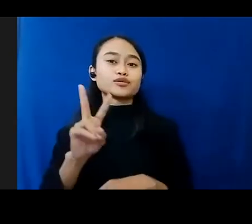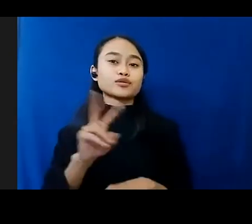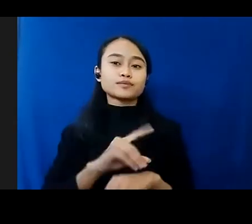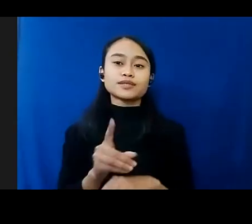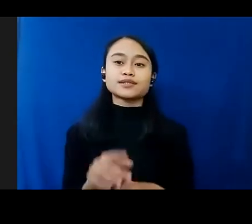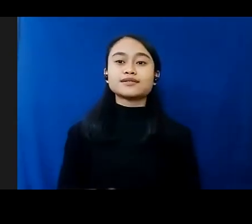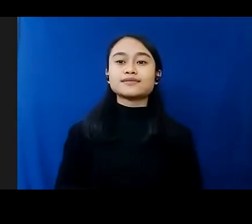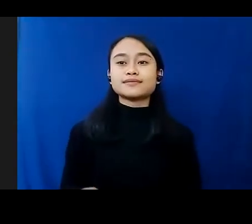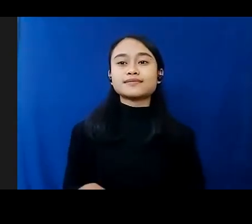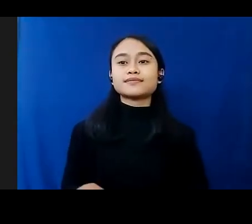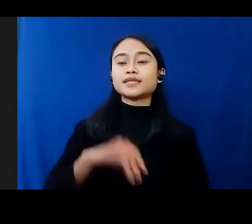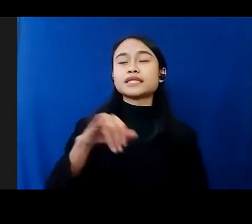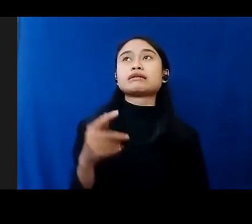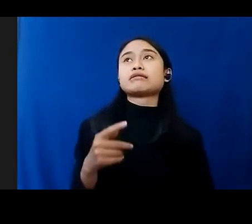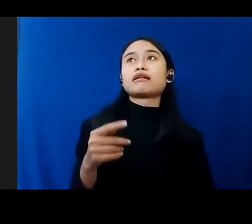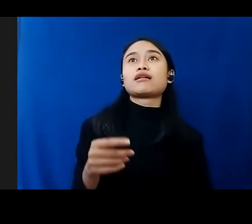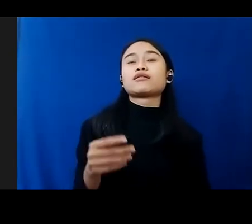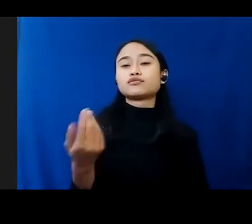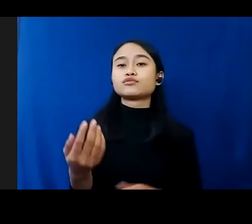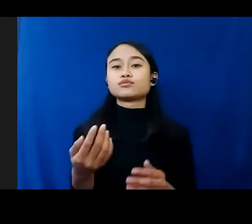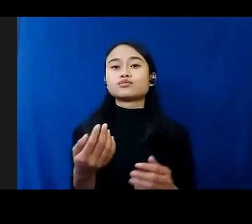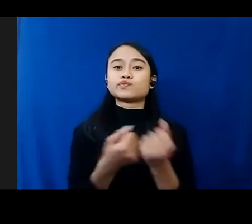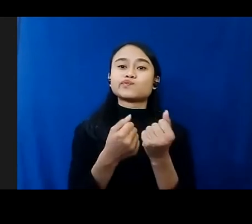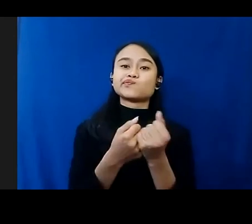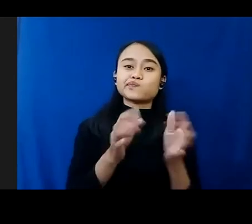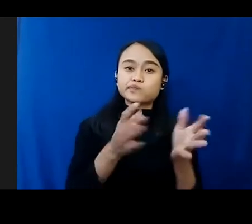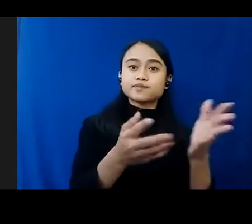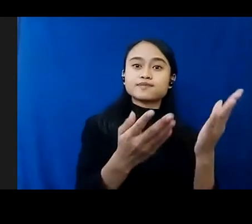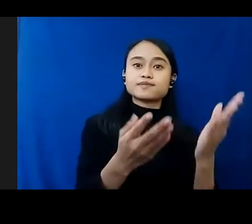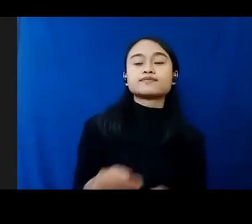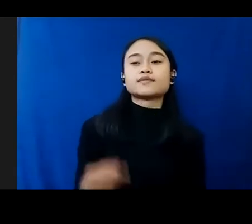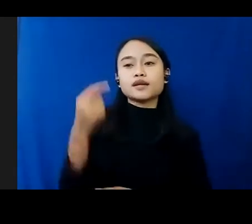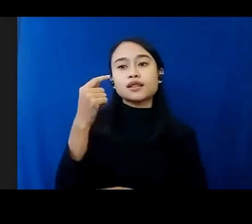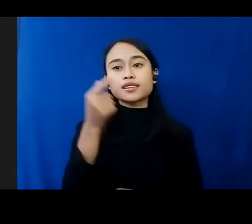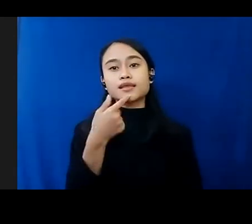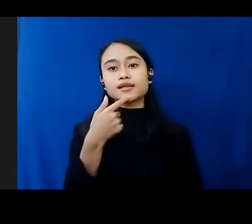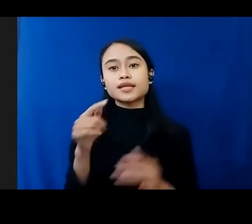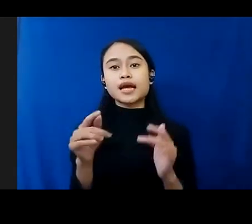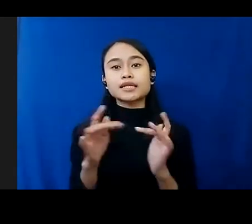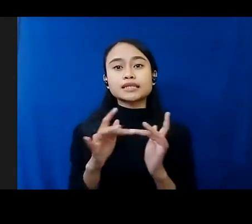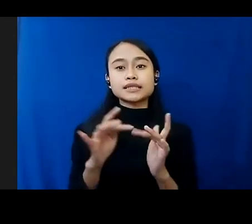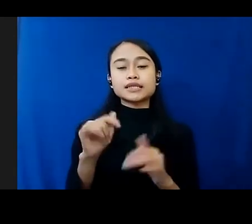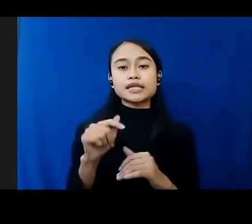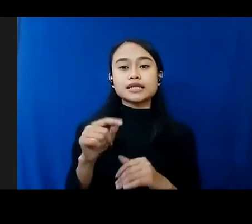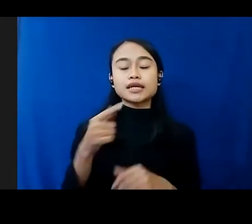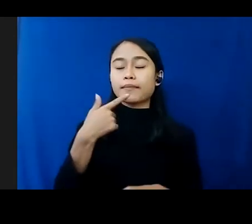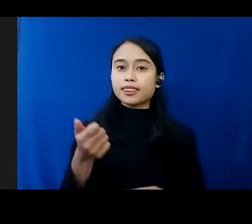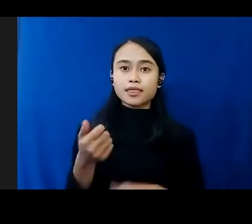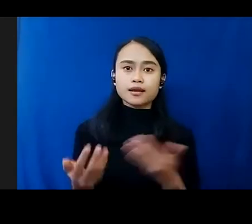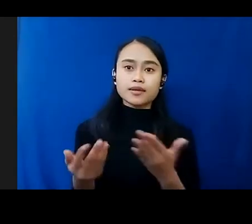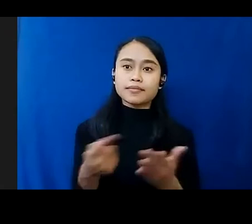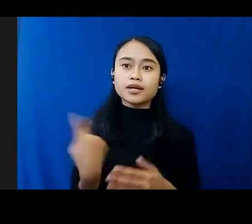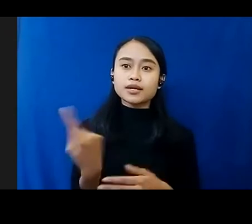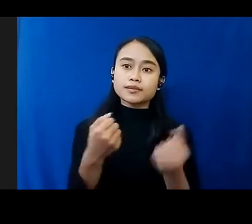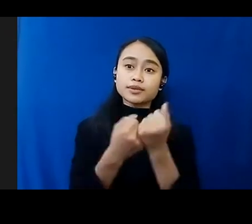Technical Support For The Local Services In Communities And In Families We Worked Also